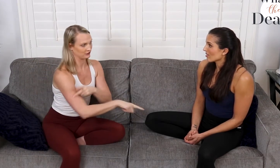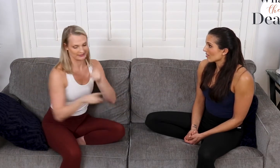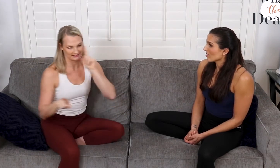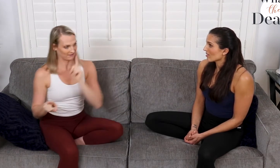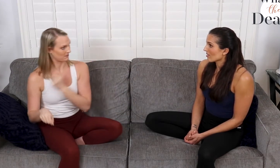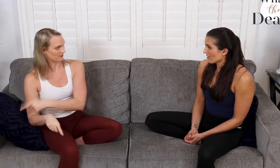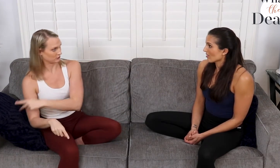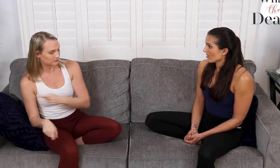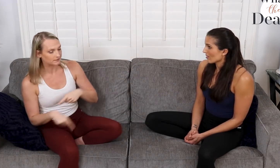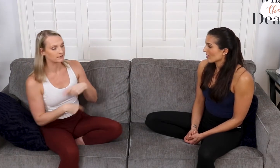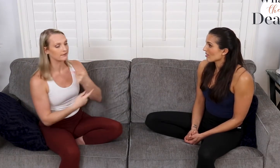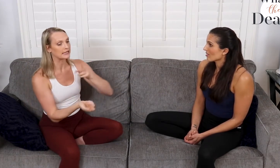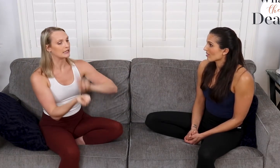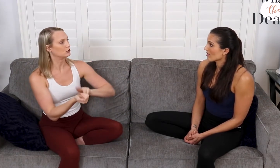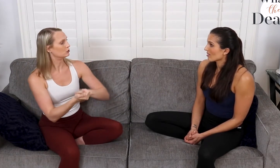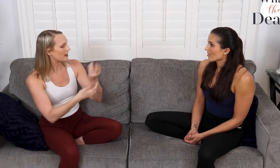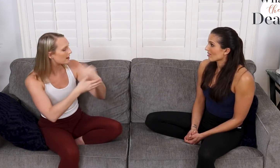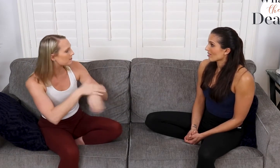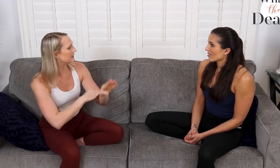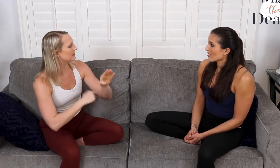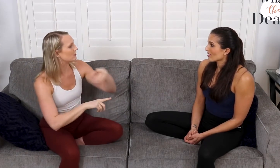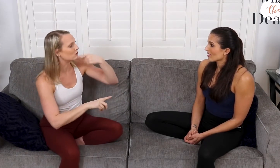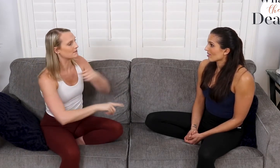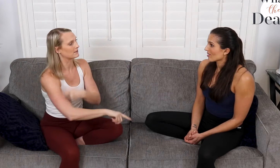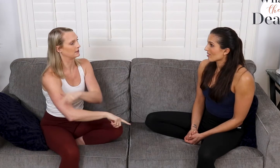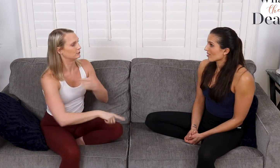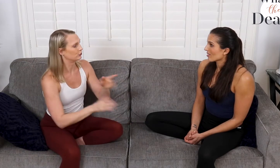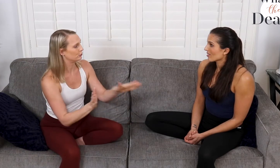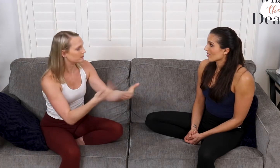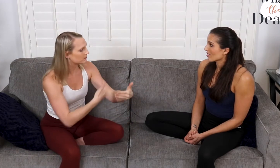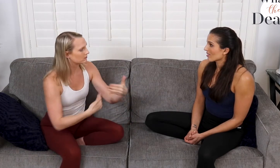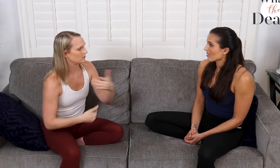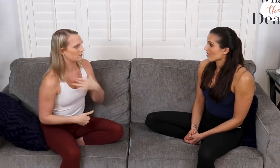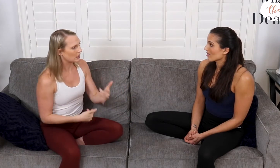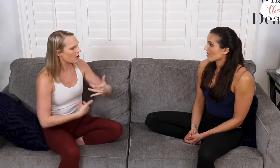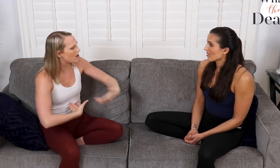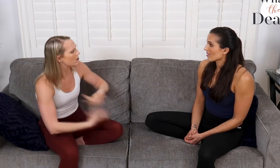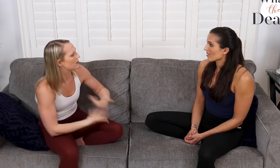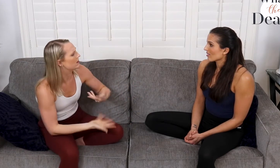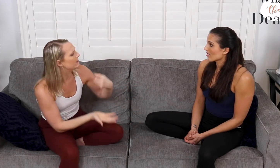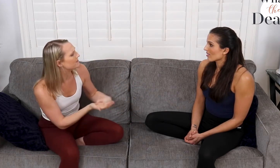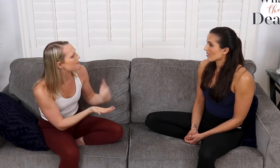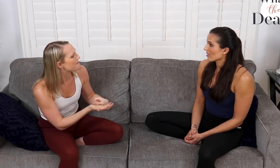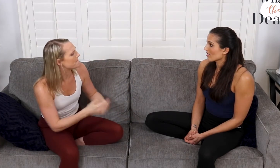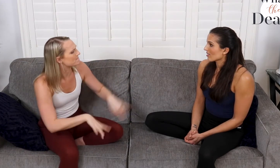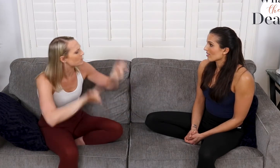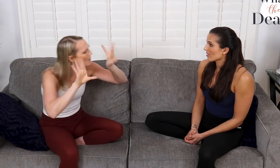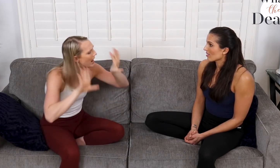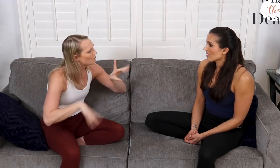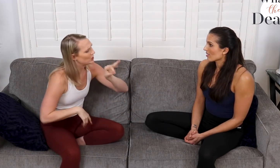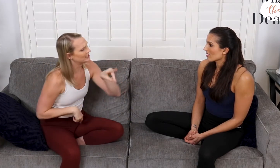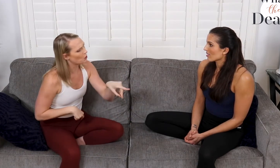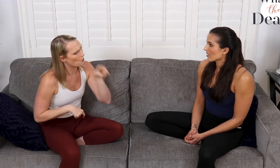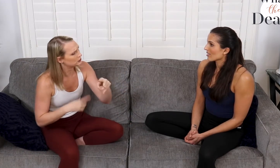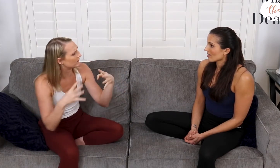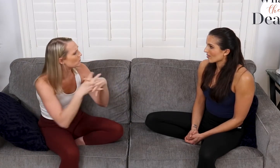friendship, family bonds. And by having that connection, we need to be able to communicate fully. And